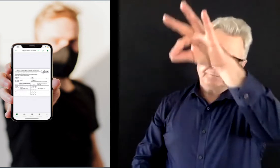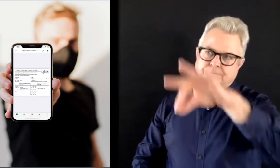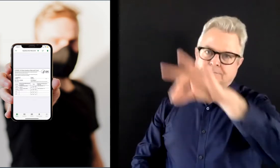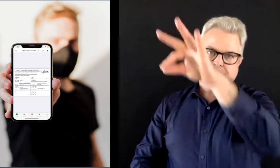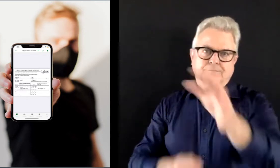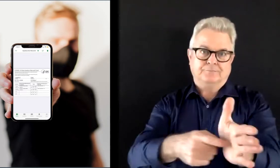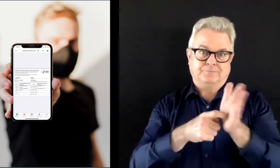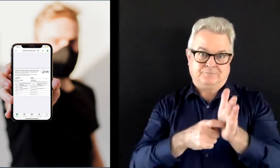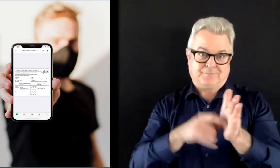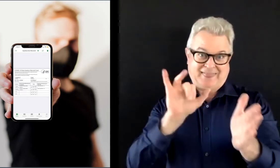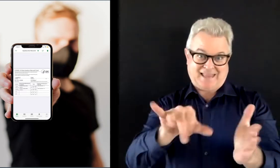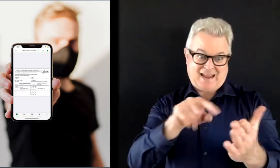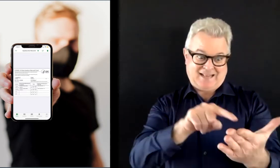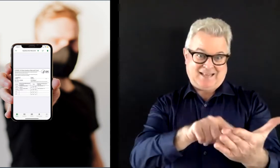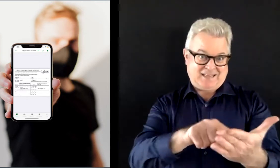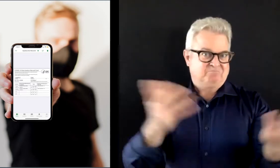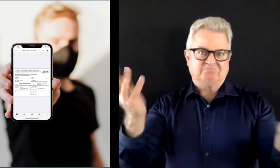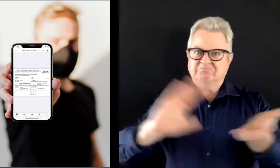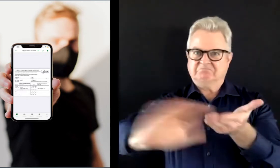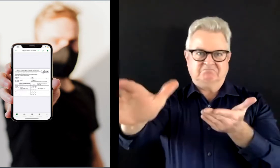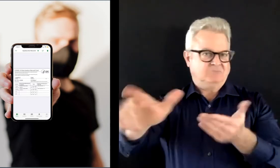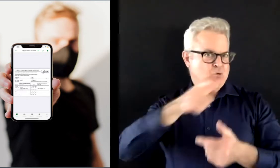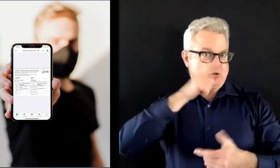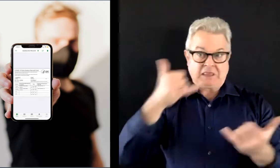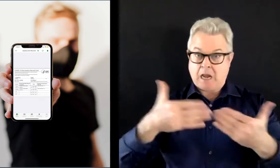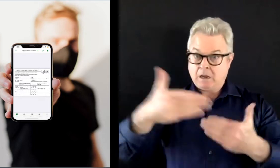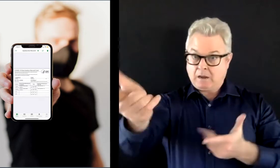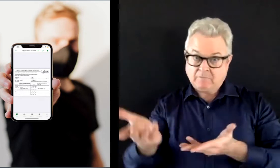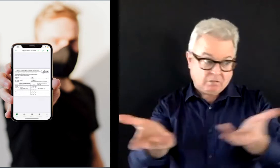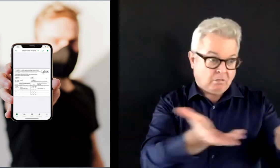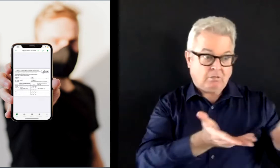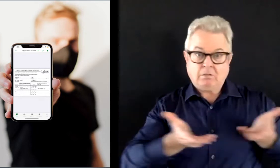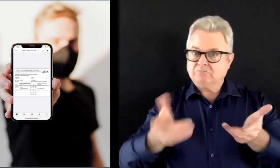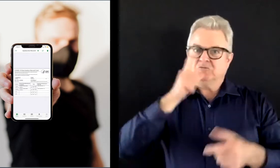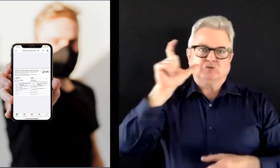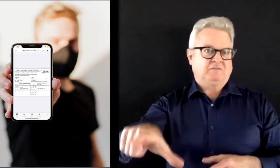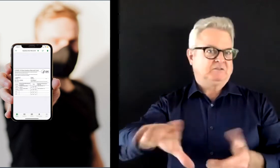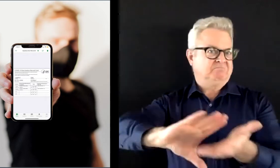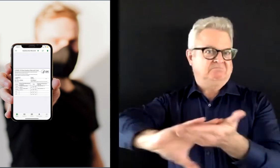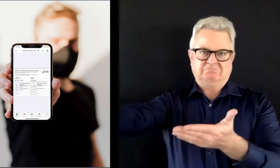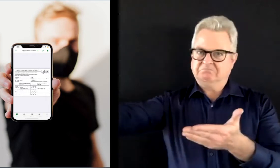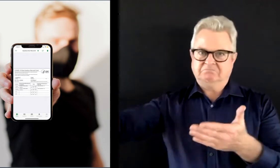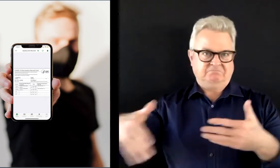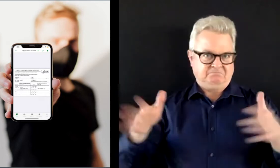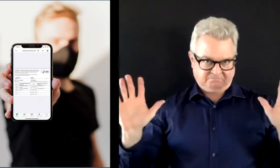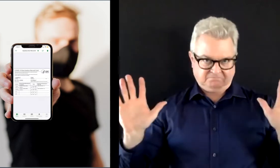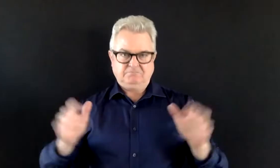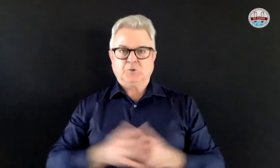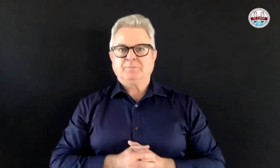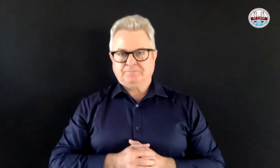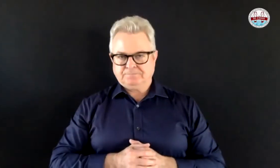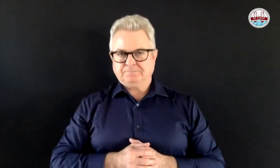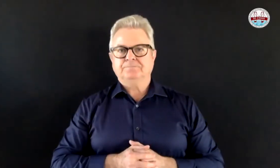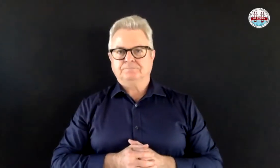they used to formally require you to give proof of vaccination. That will no longer be required. So you don't